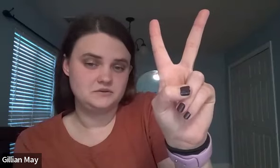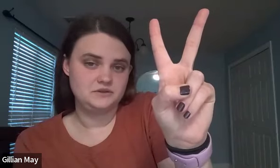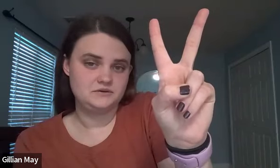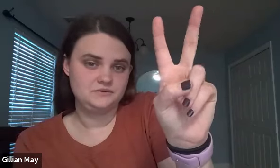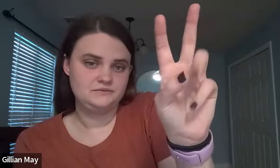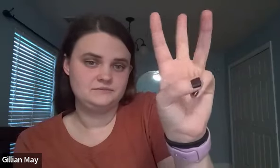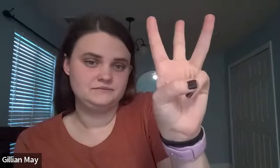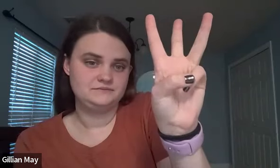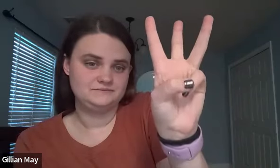W,